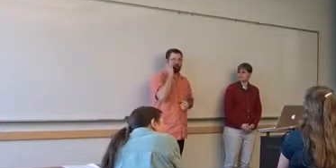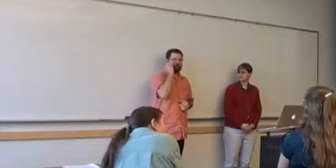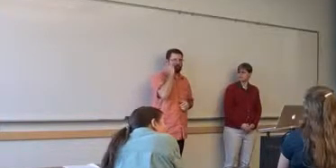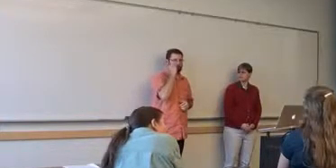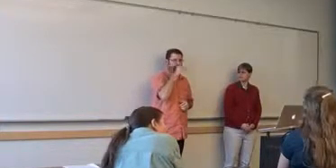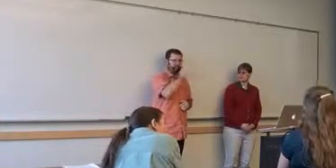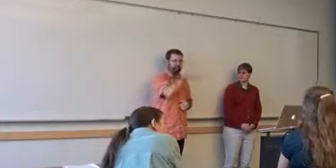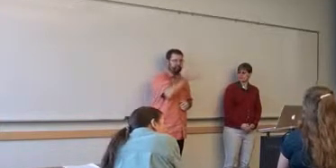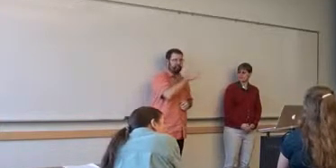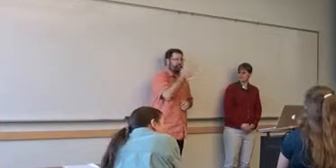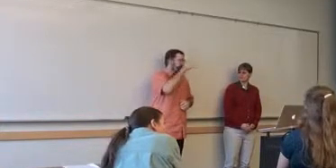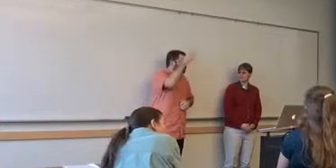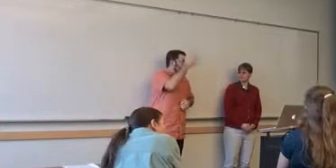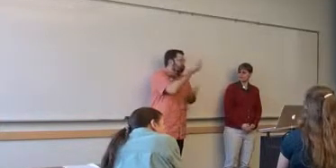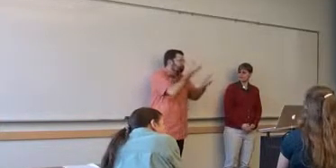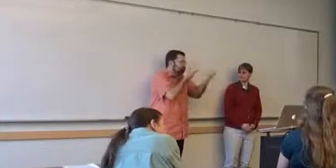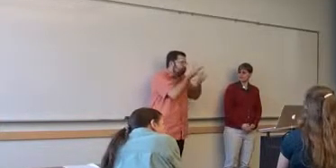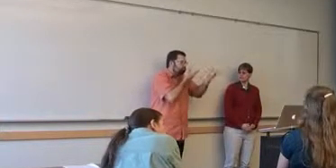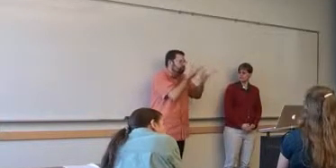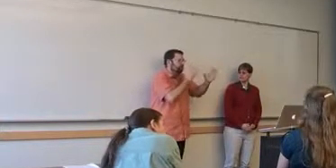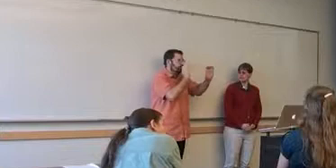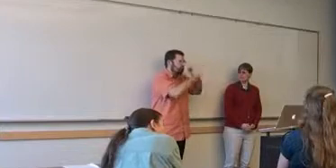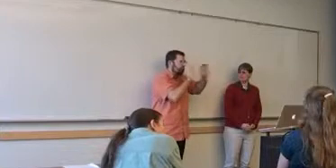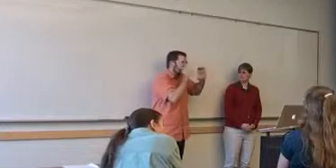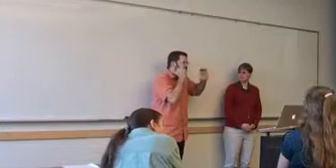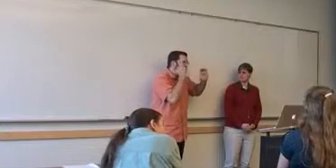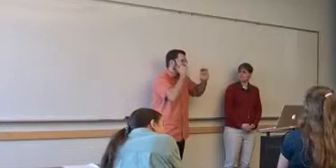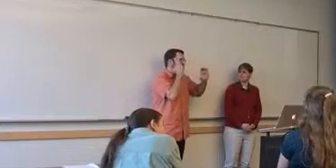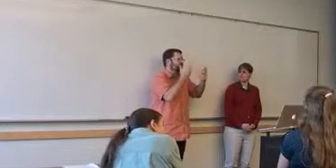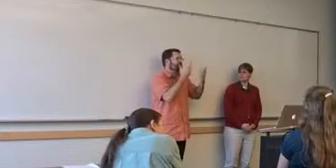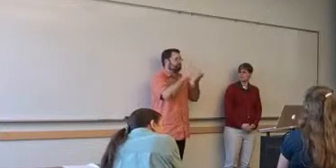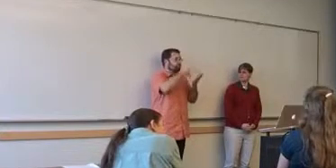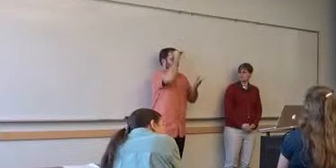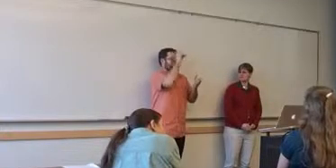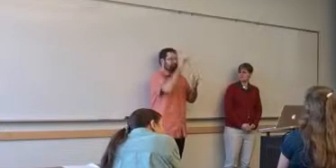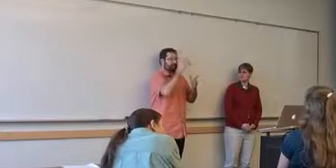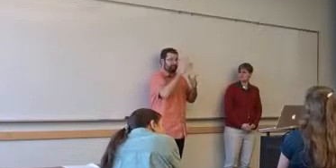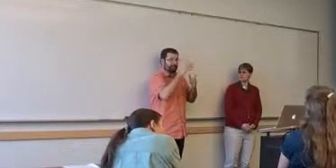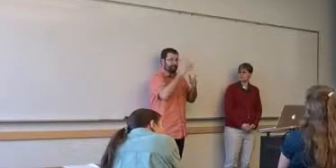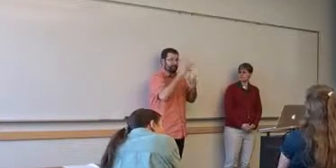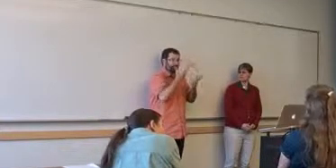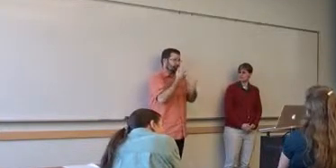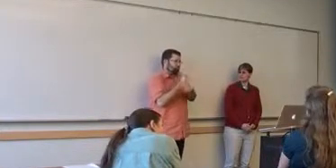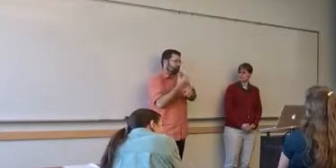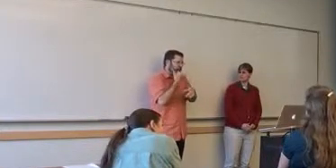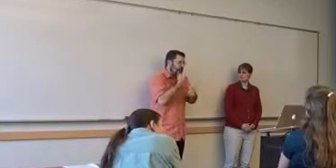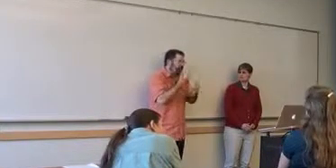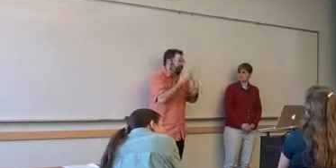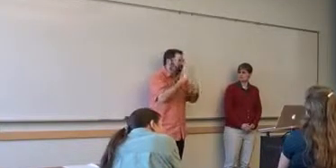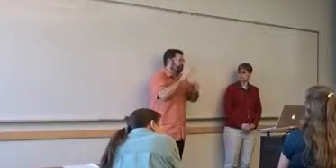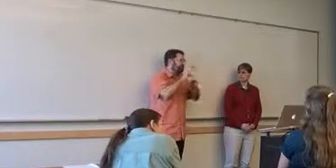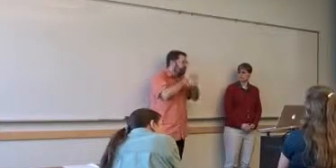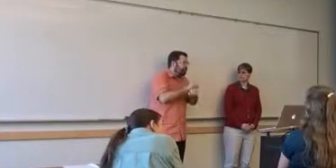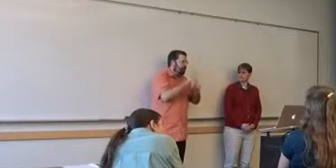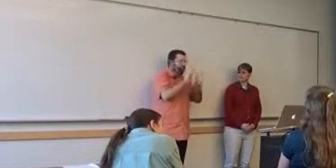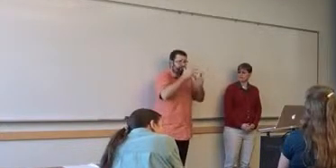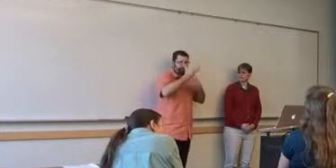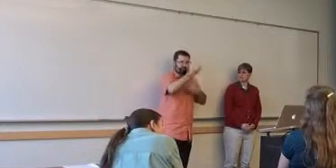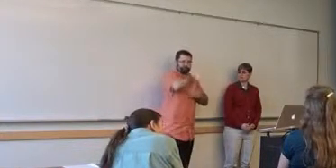start with language at home. So what you do communicating with your parents, your daily communication, the things you learn there, the right and wrongs,